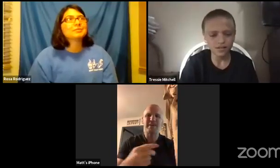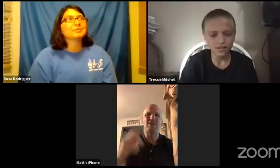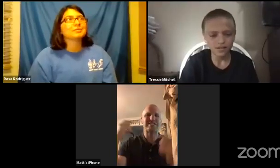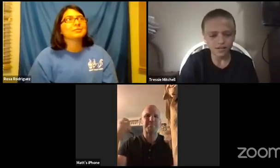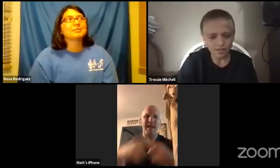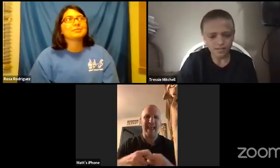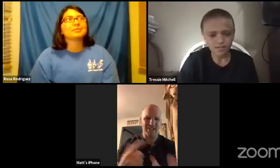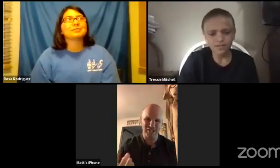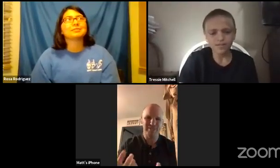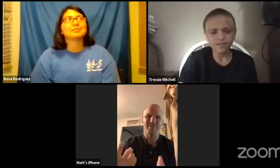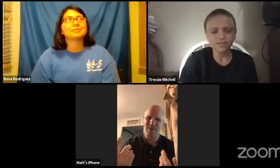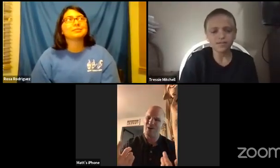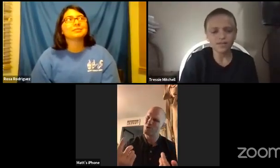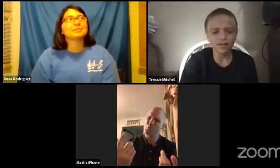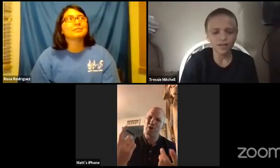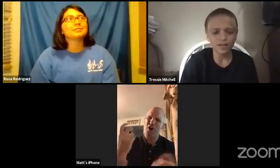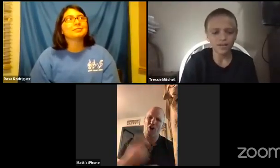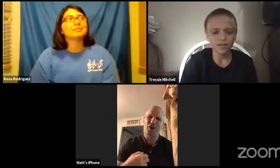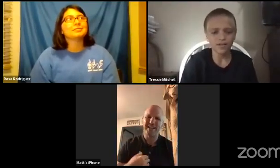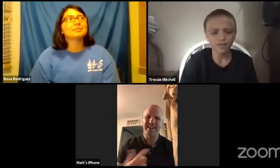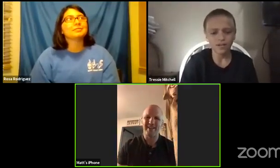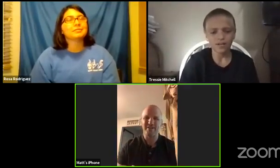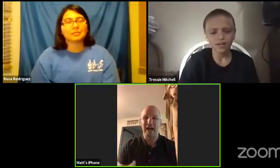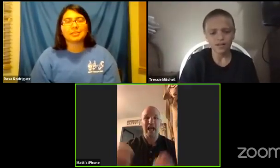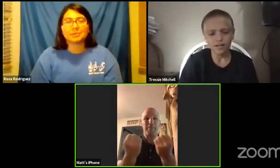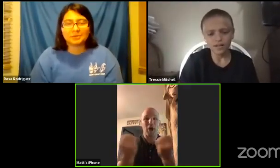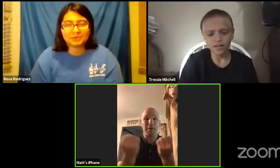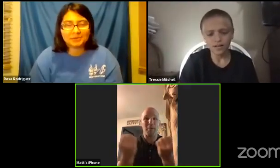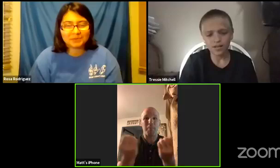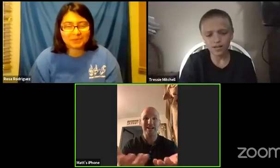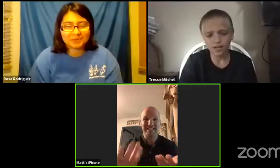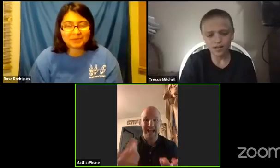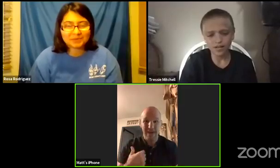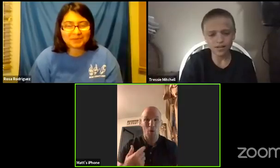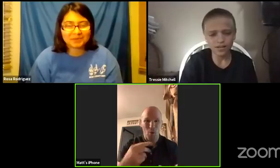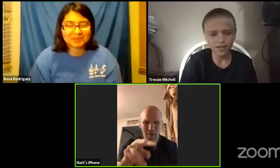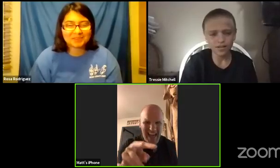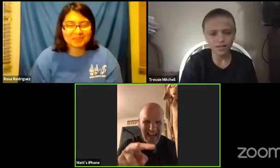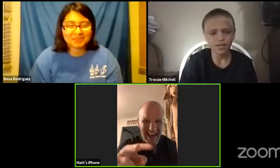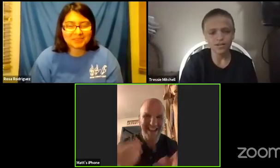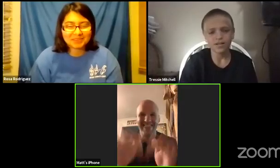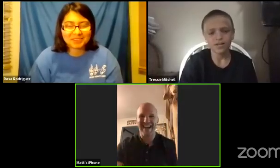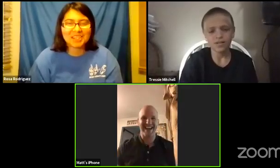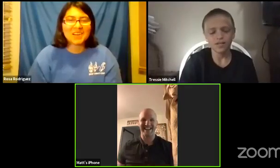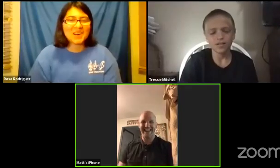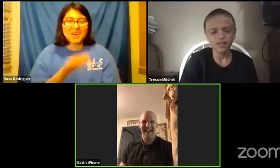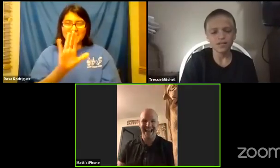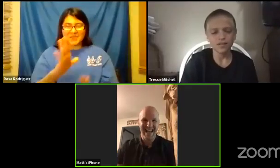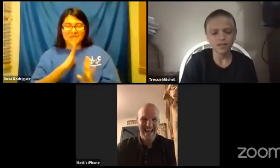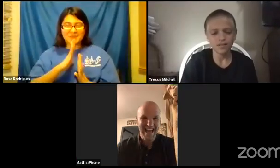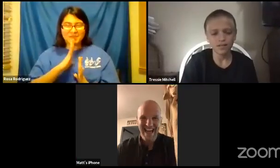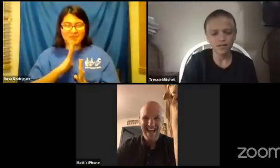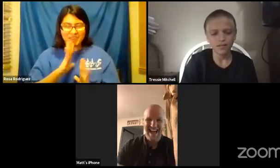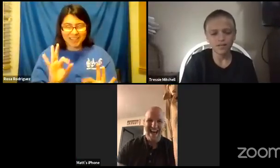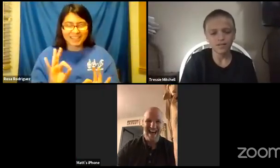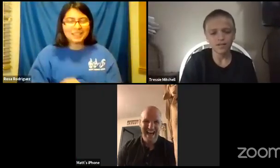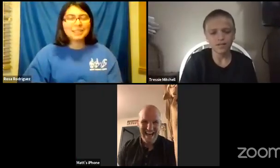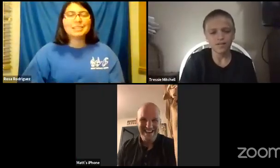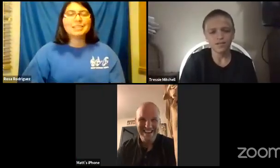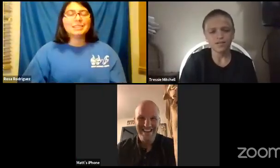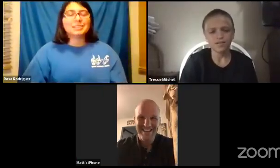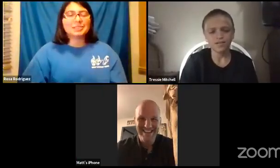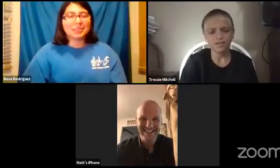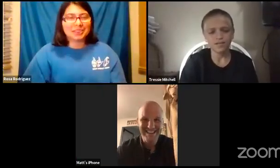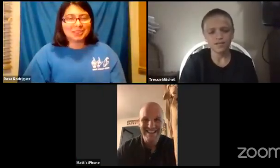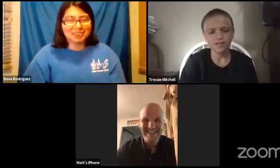I'm a cultural archaeologist, if you will. I love learning languages and other cultures.